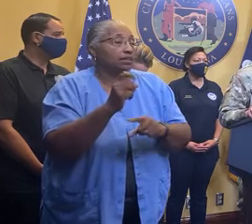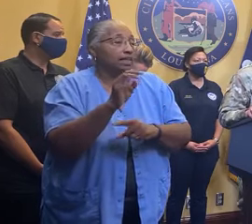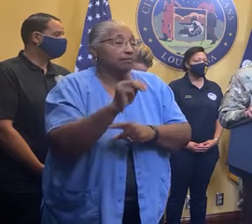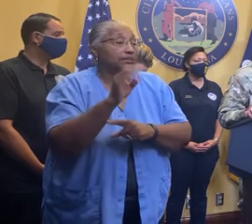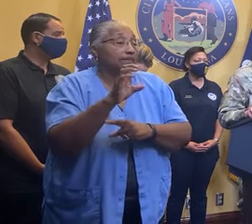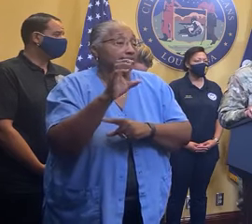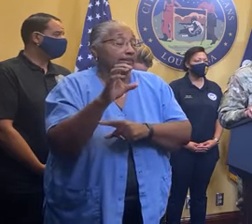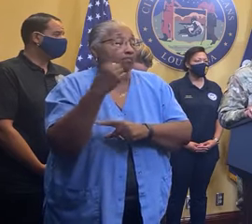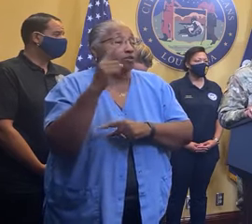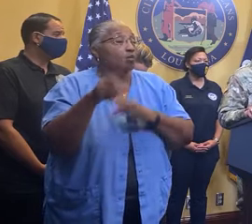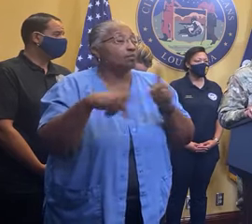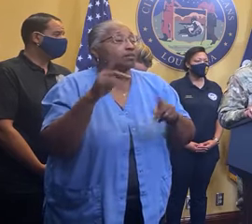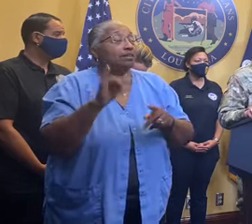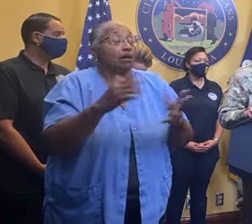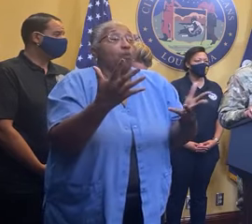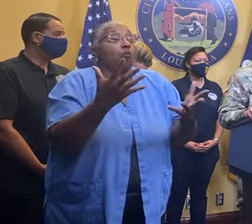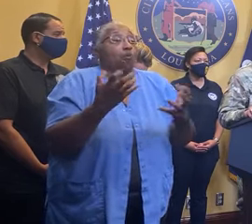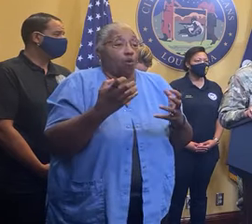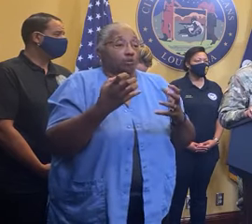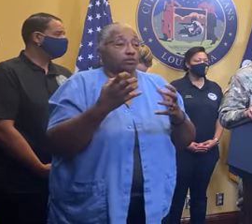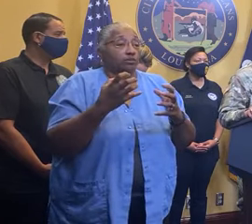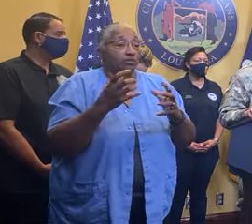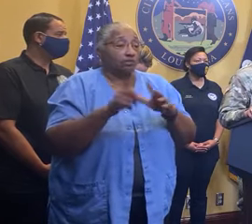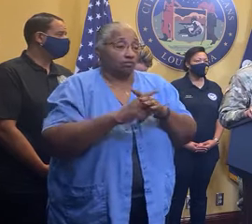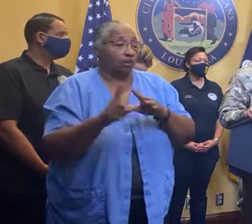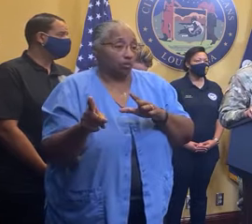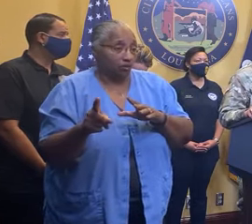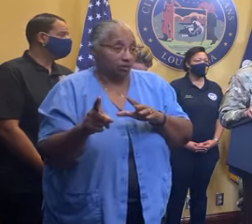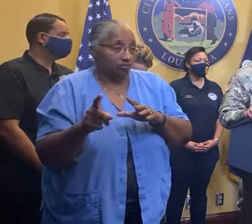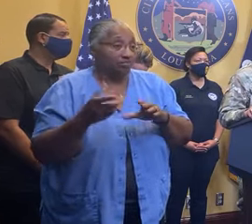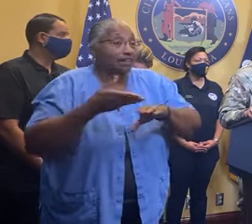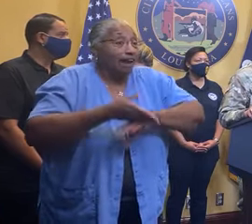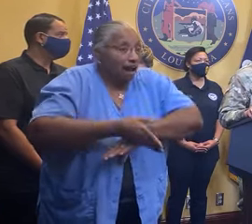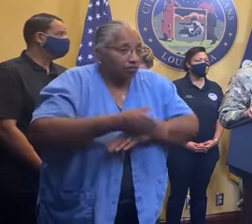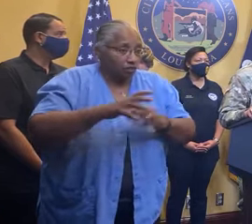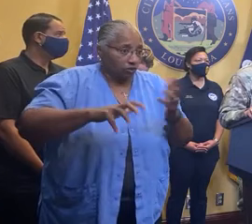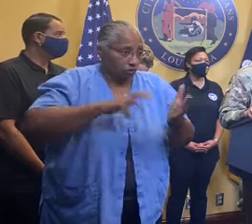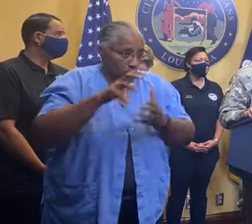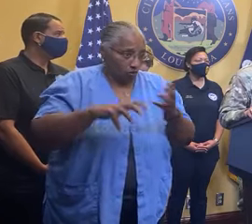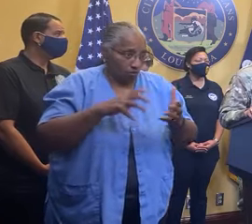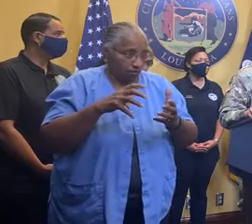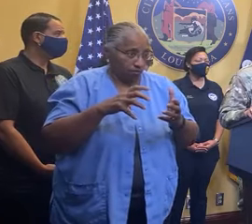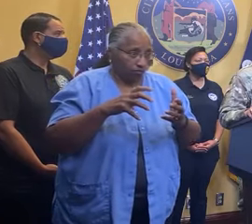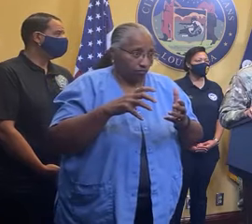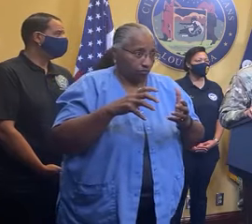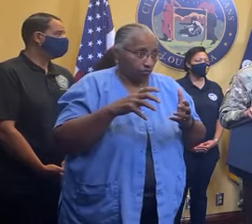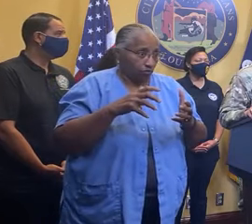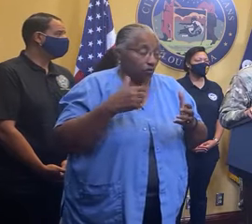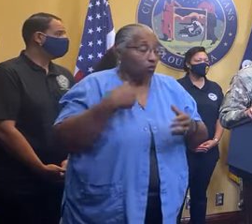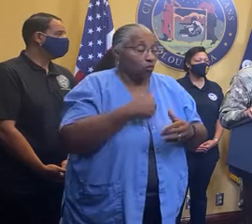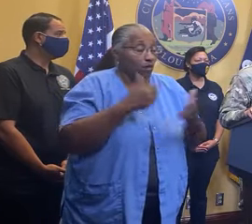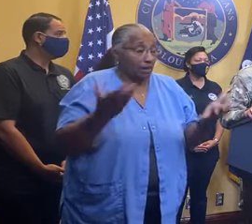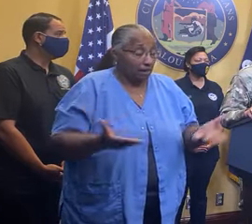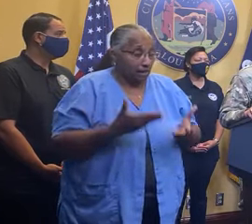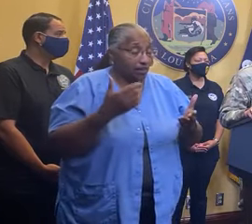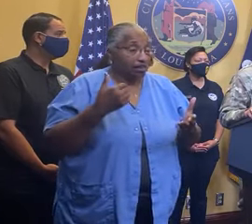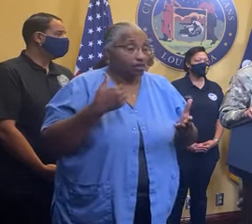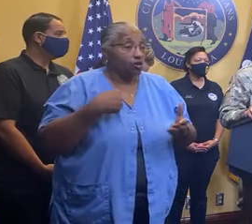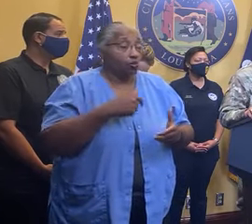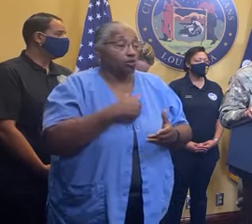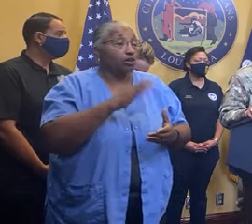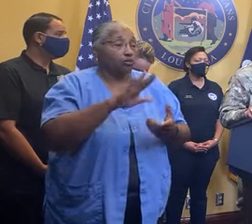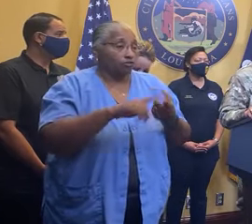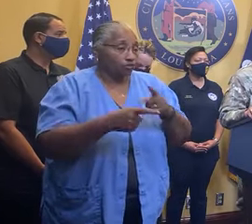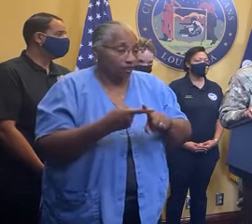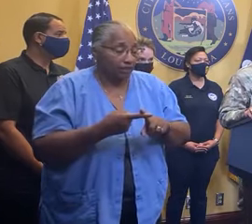from MCC for those who wish to evacuate. And I'll close with this very quickly. We're here and we're with you, with your friends, your relatives, your